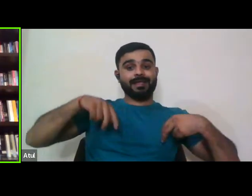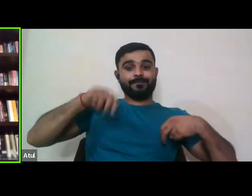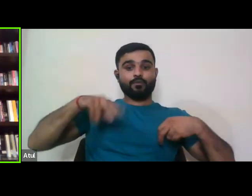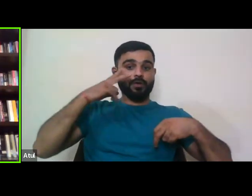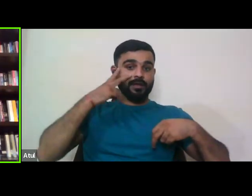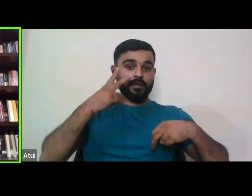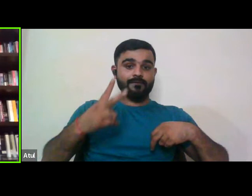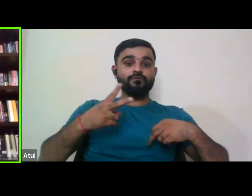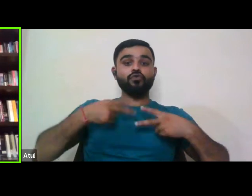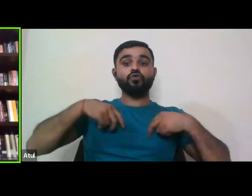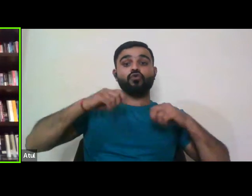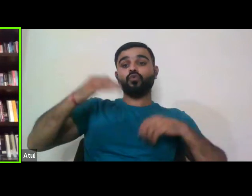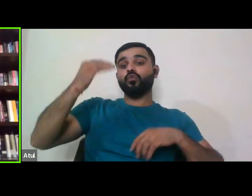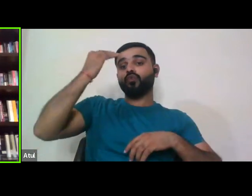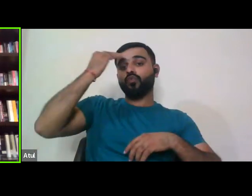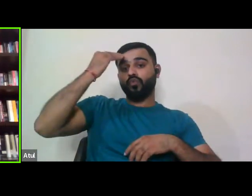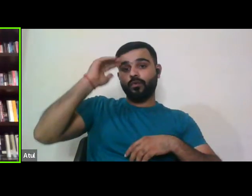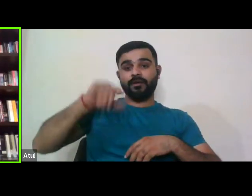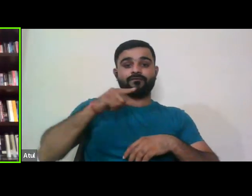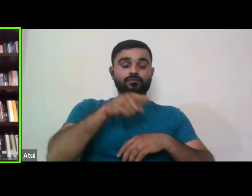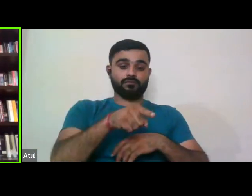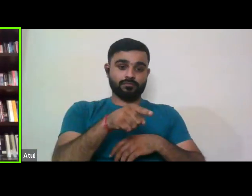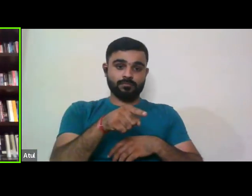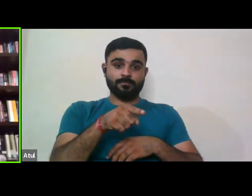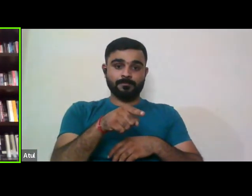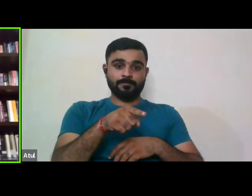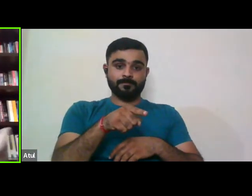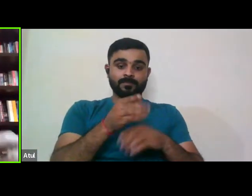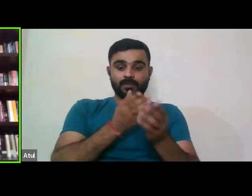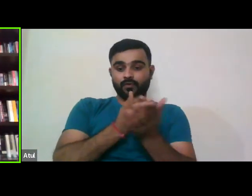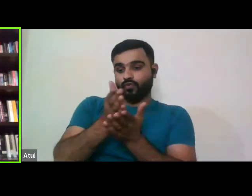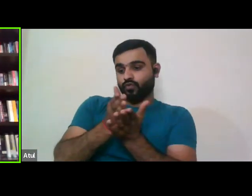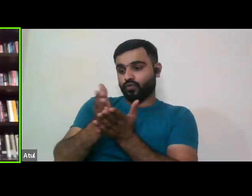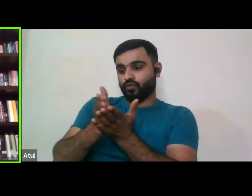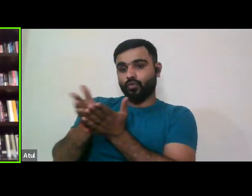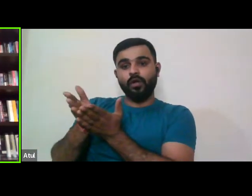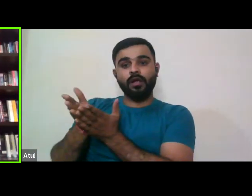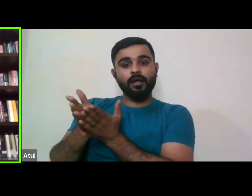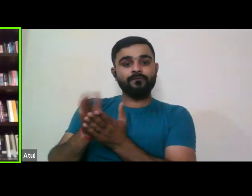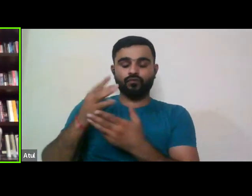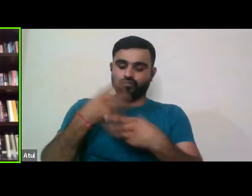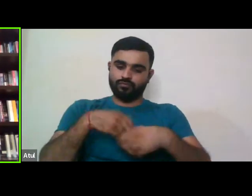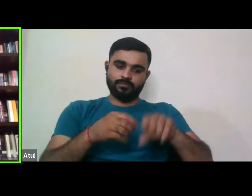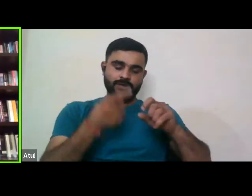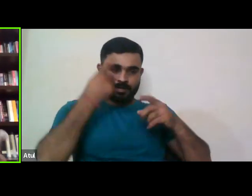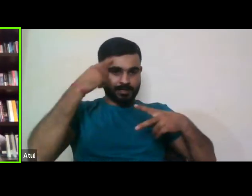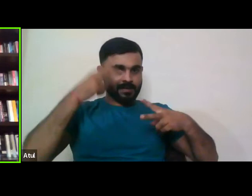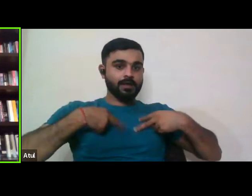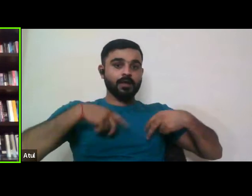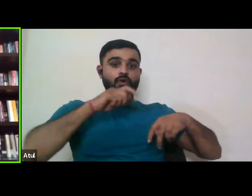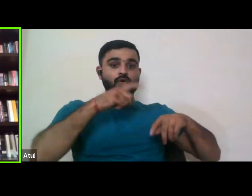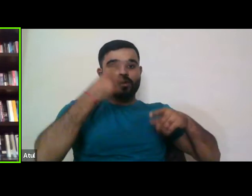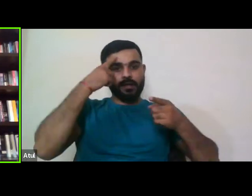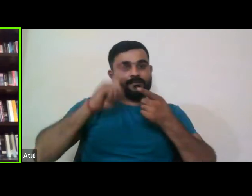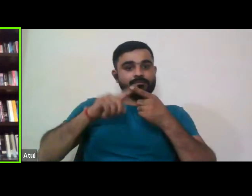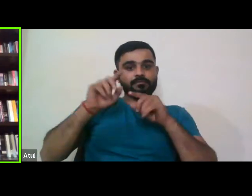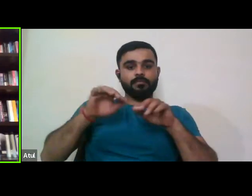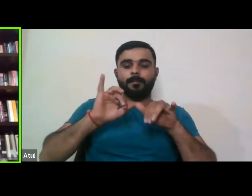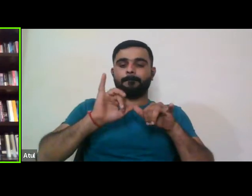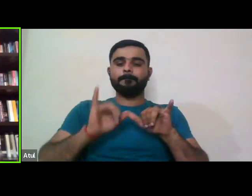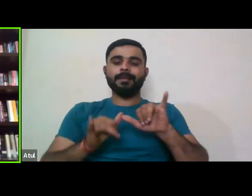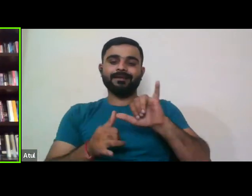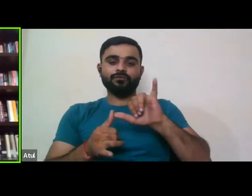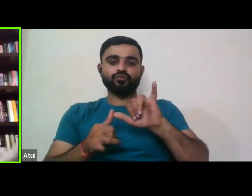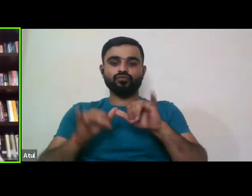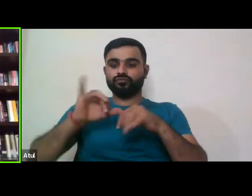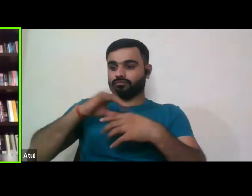and for lawyers to know that here are the ways in which you convince the court, here are the parameters by virtue of which